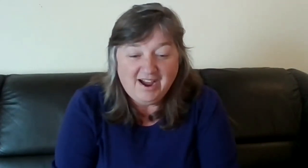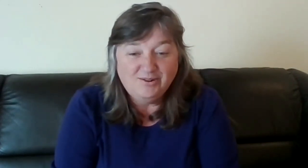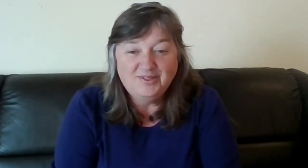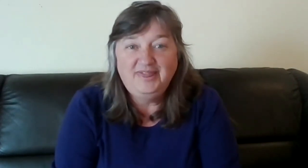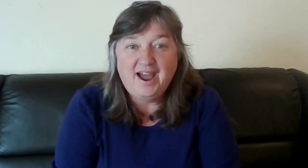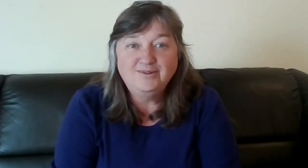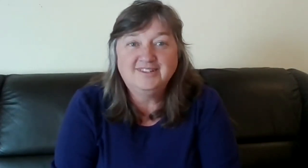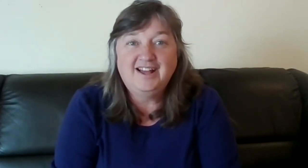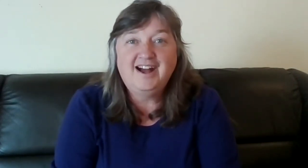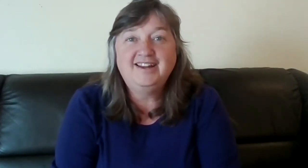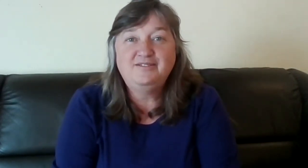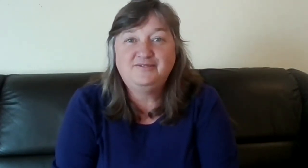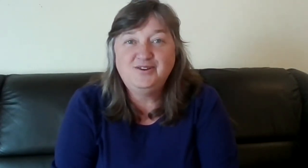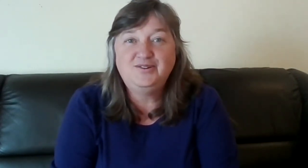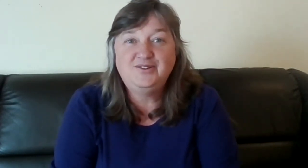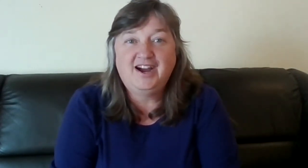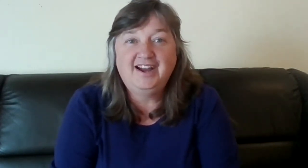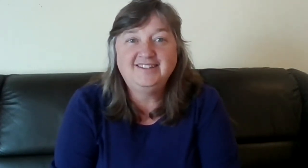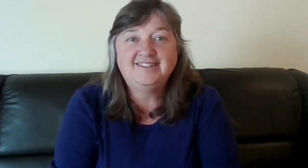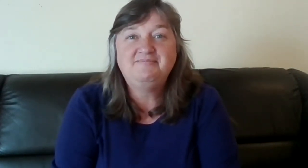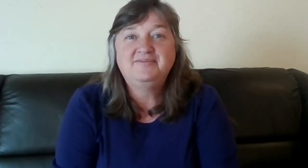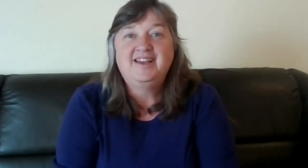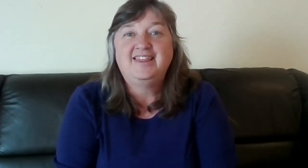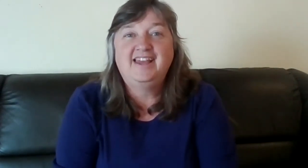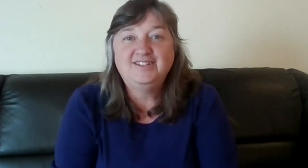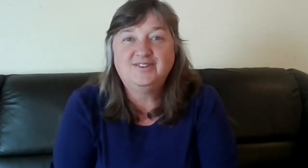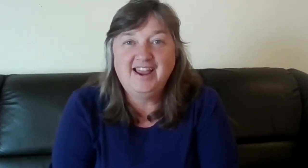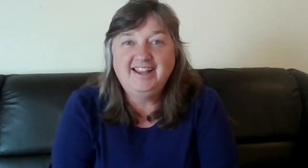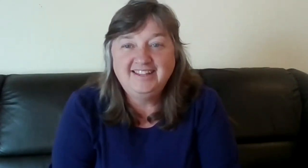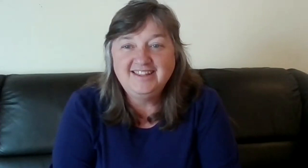Wow, that was a lot of food, you guys. Thanks for hanging in there.